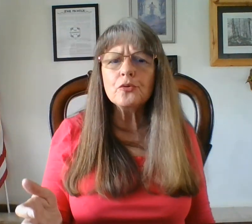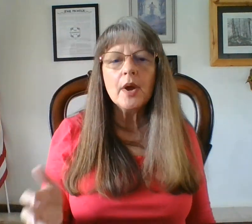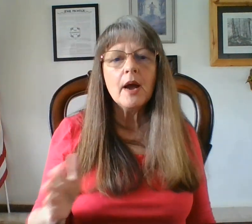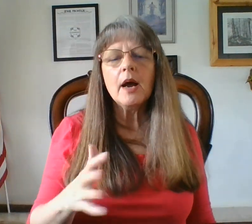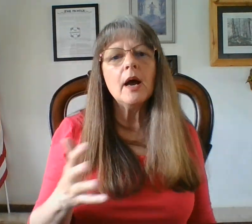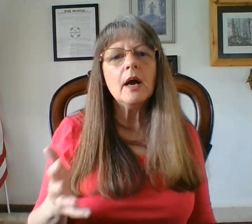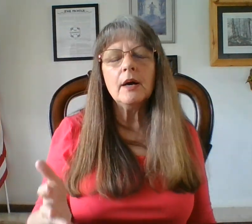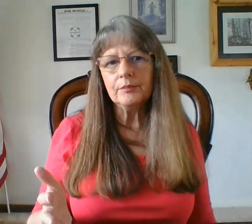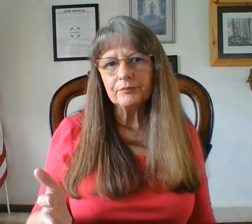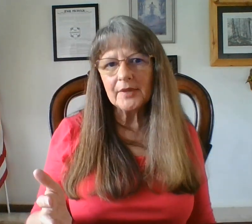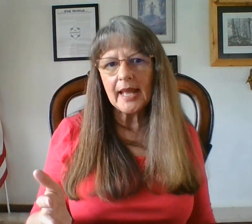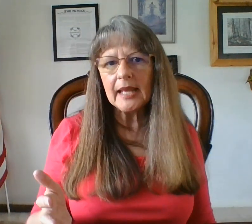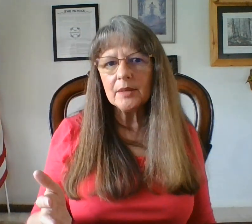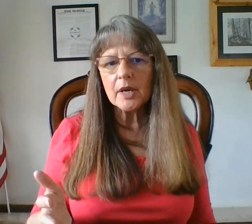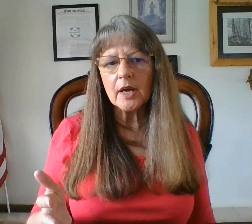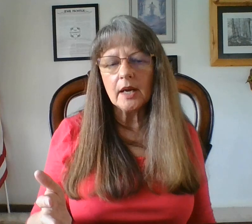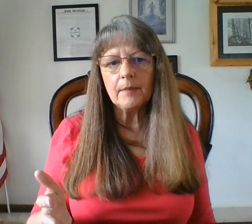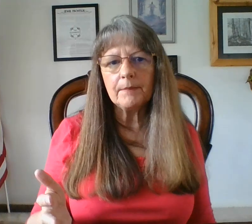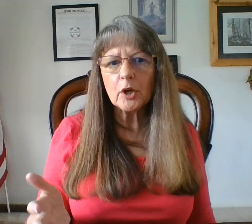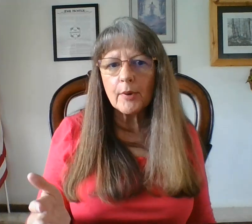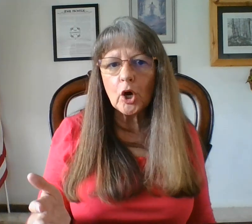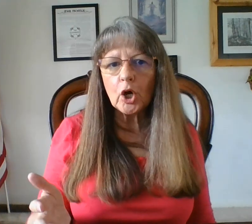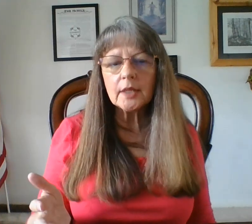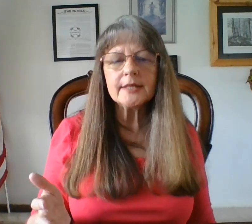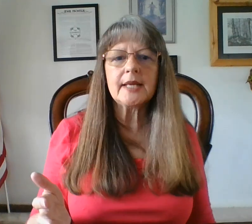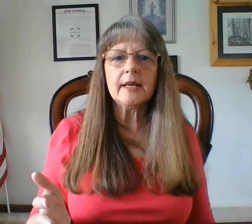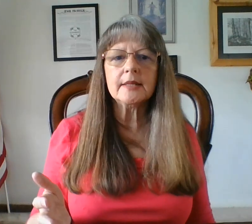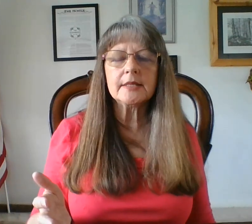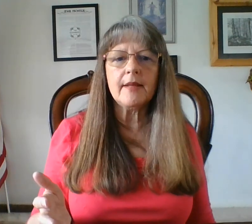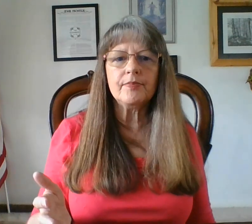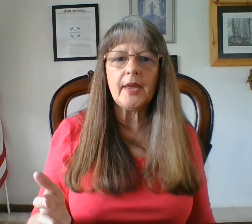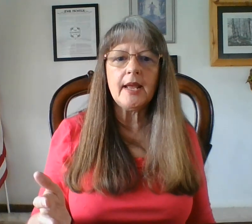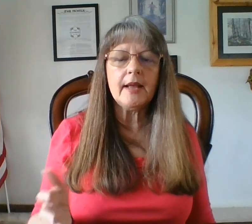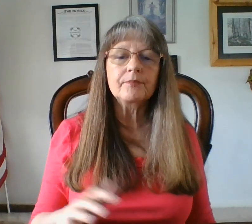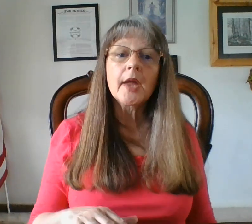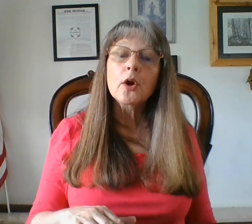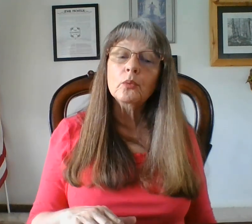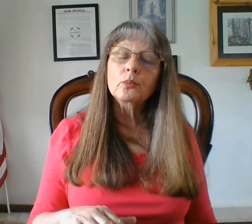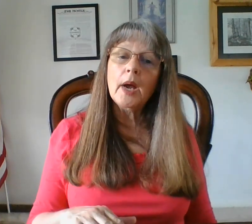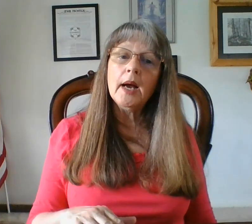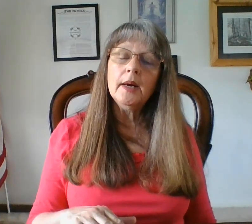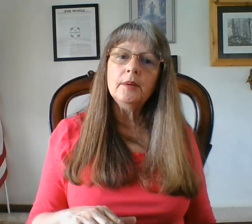new game, pickleball. It's kind of the same thing.